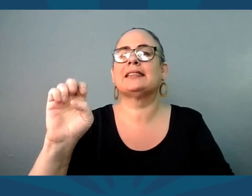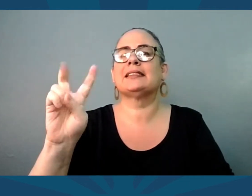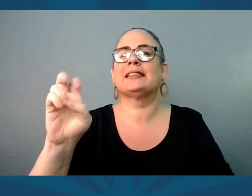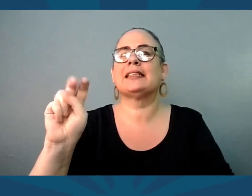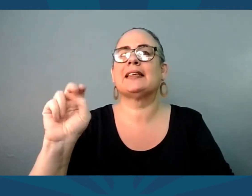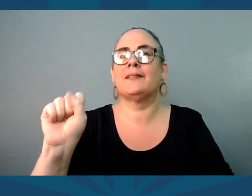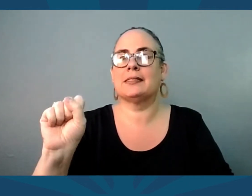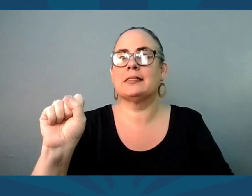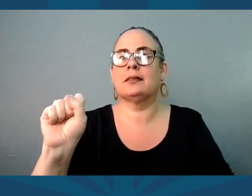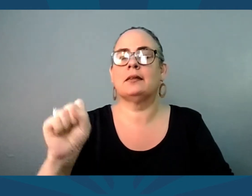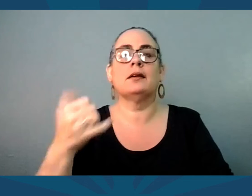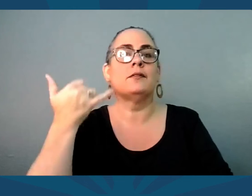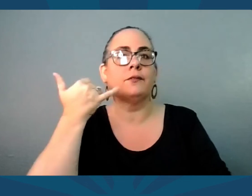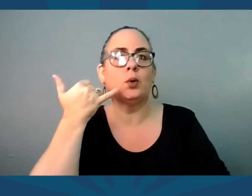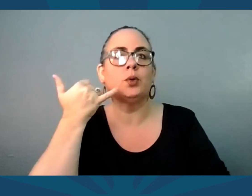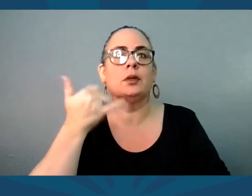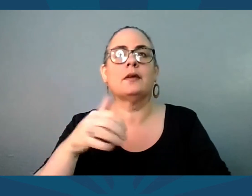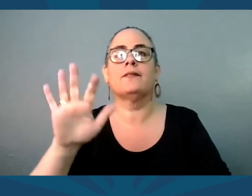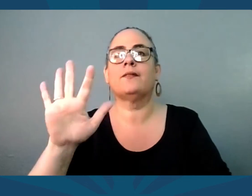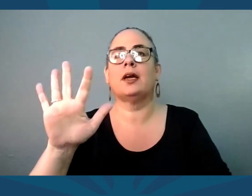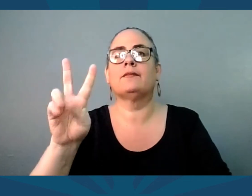David Stevens,